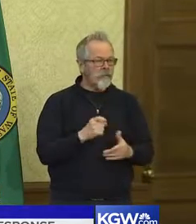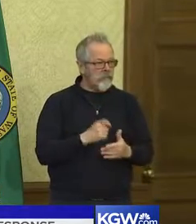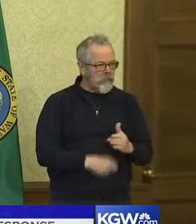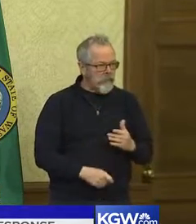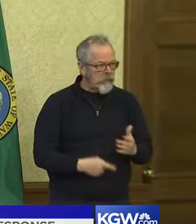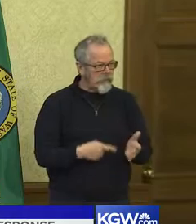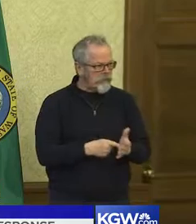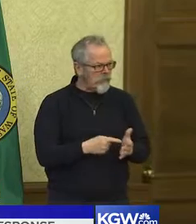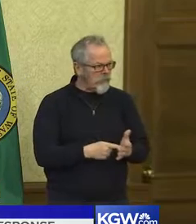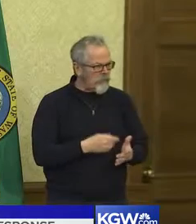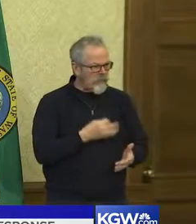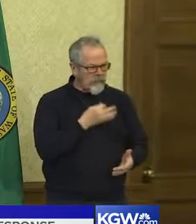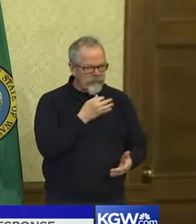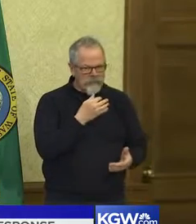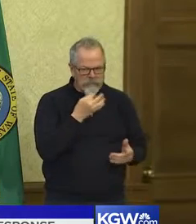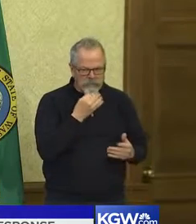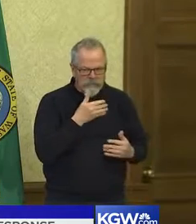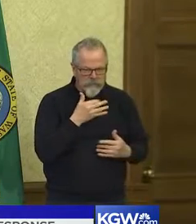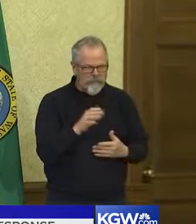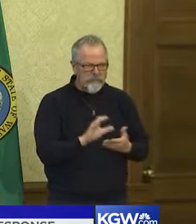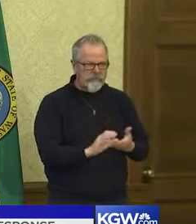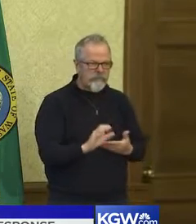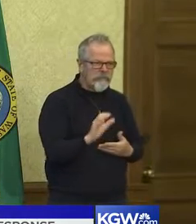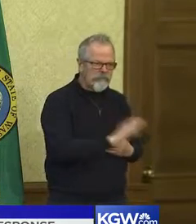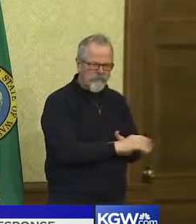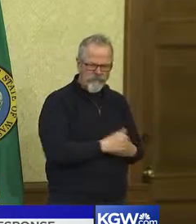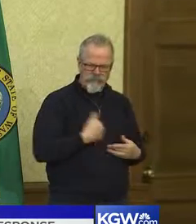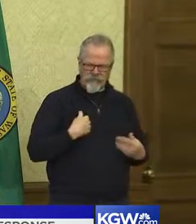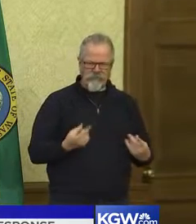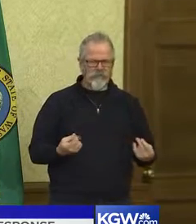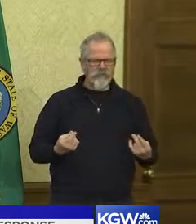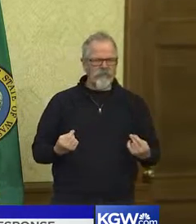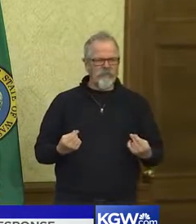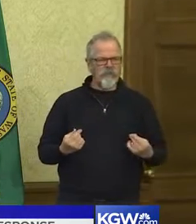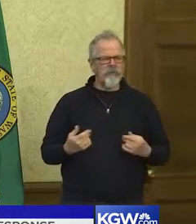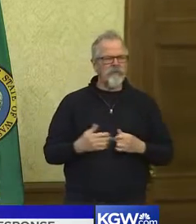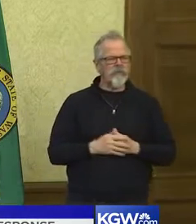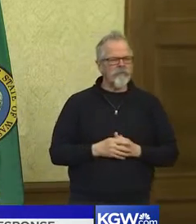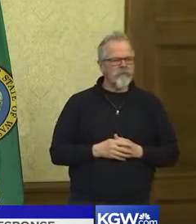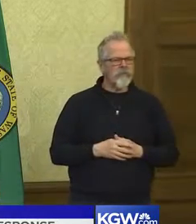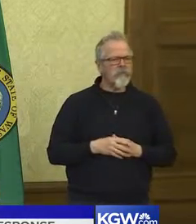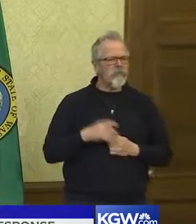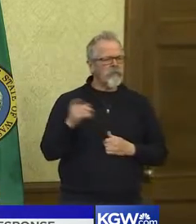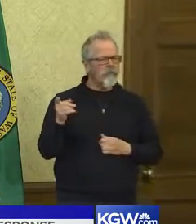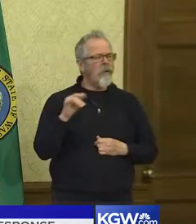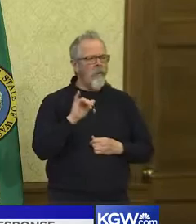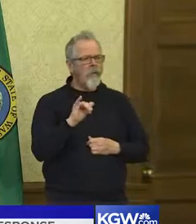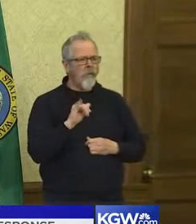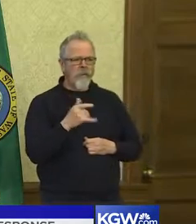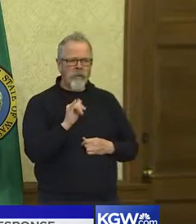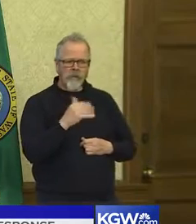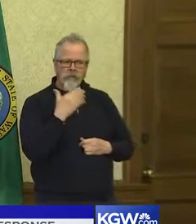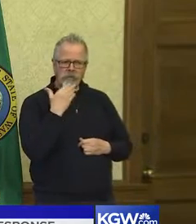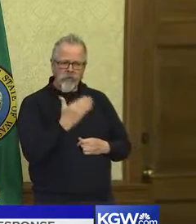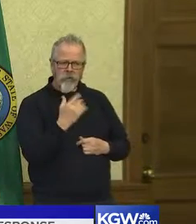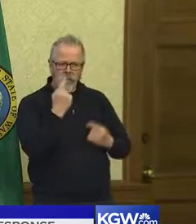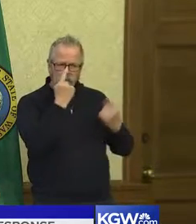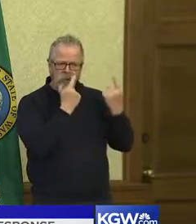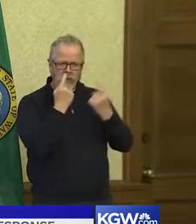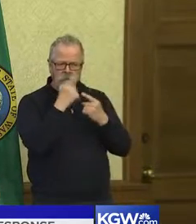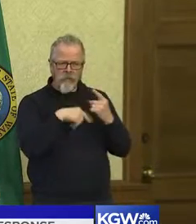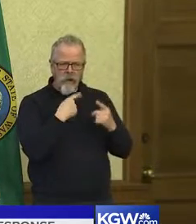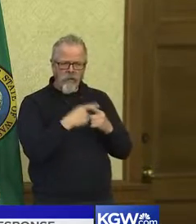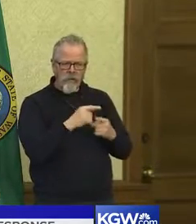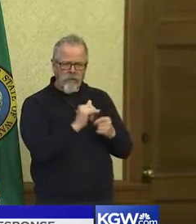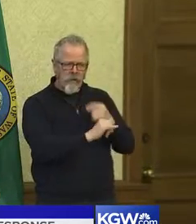you. We have taken any number of measures to protect people. Look, these are really hard times. That's why I very early issued